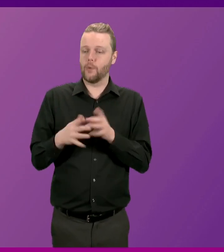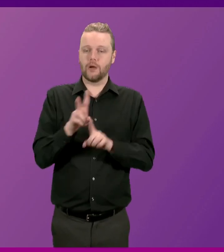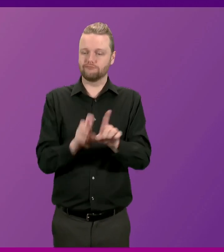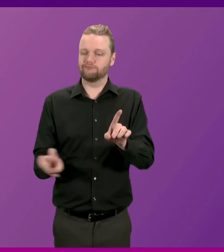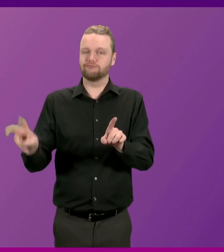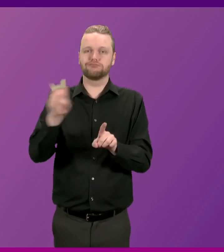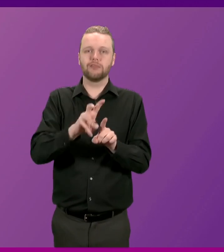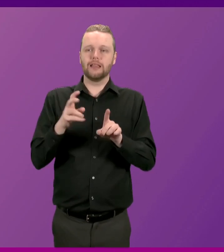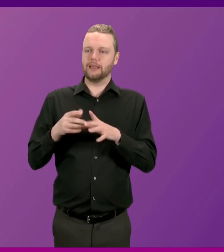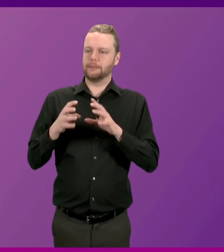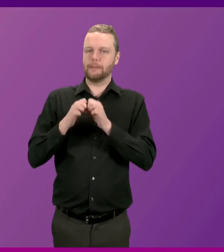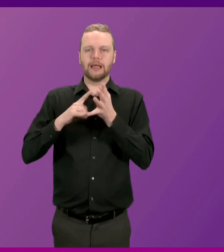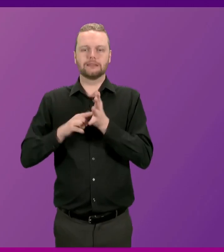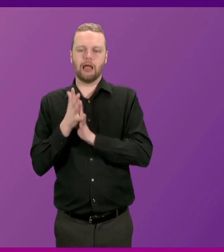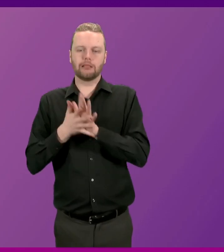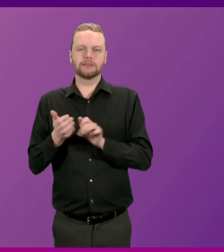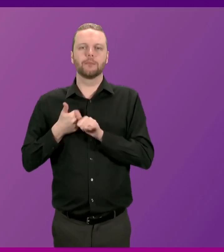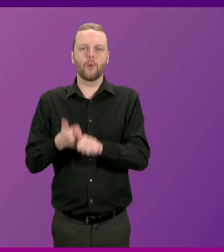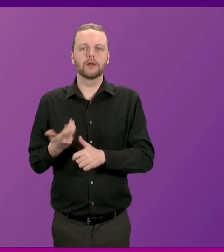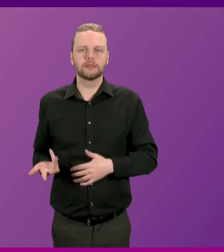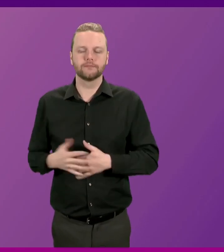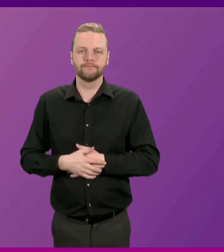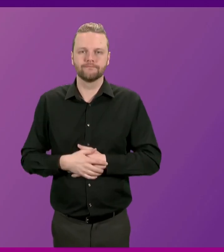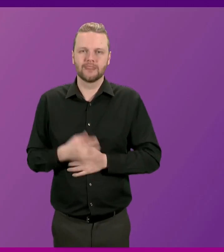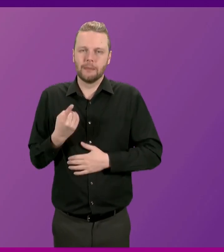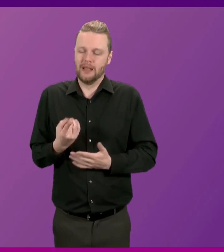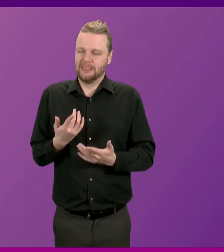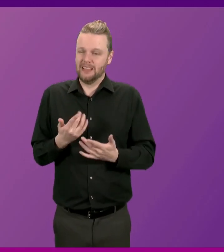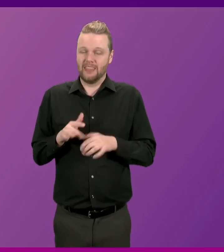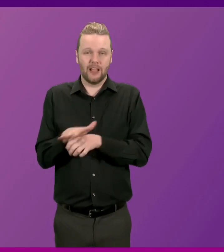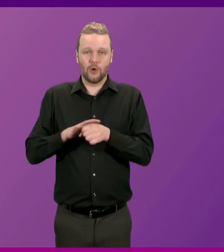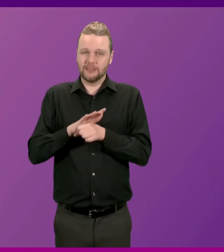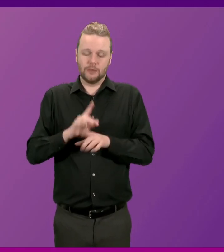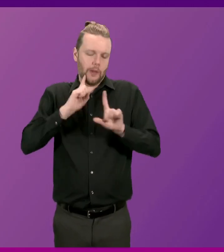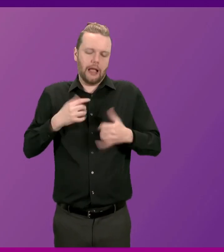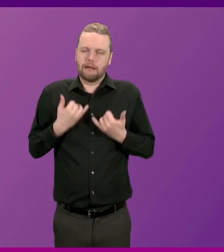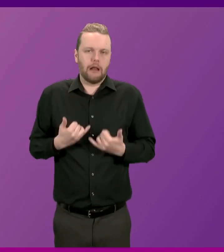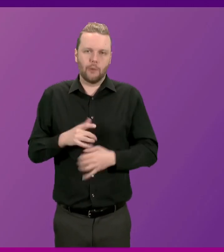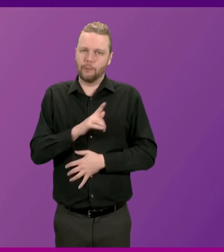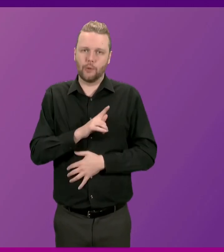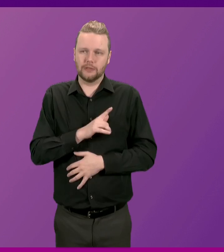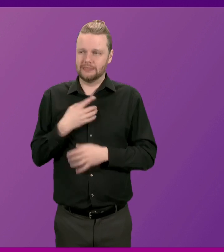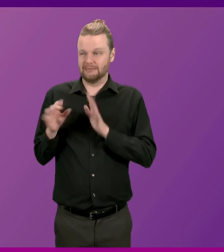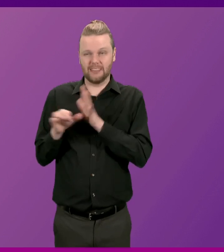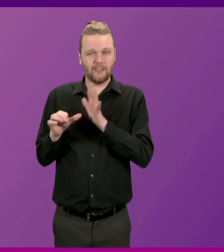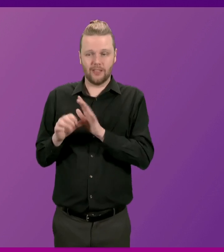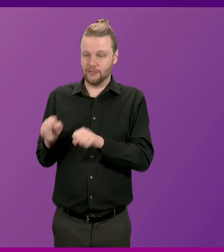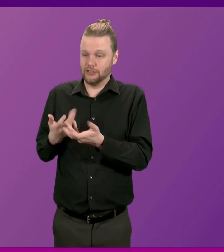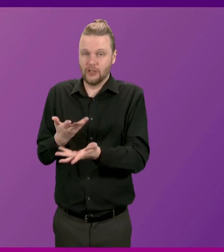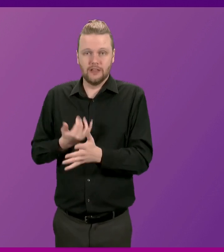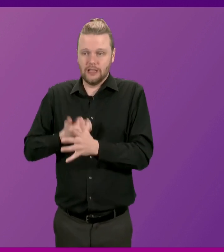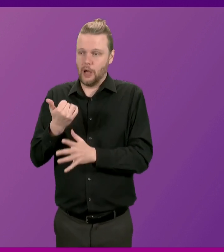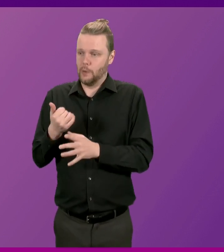BSL sign-in support. But we're not in that kind of context at the moment because it'd be difficult for those services to even get